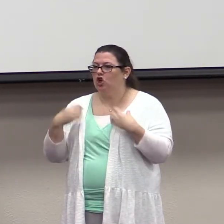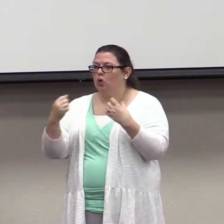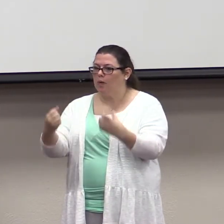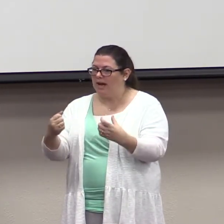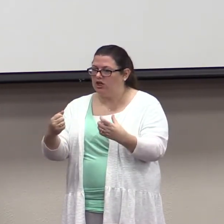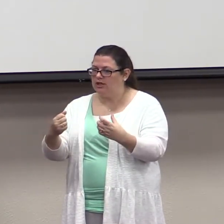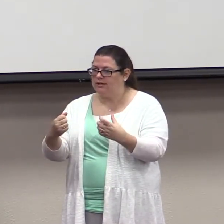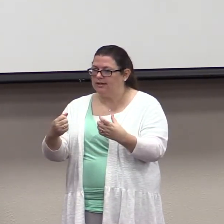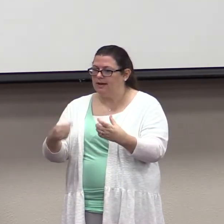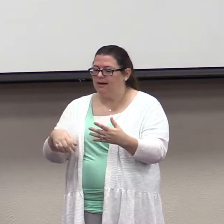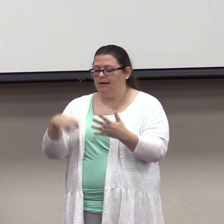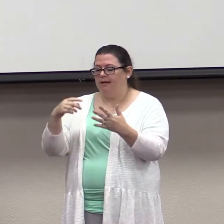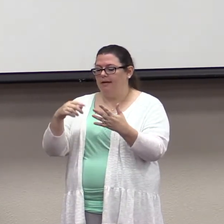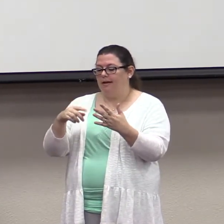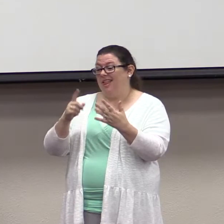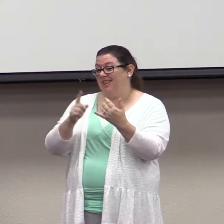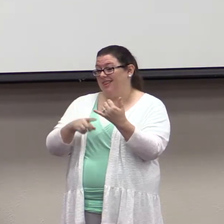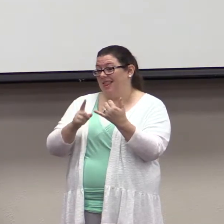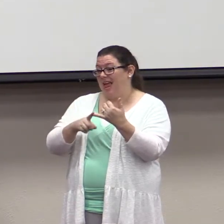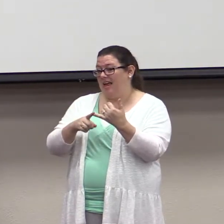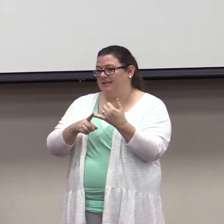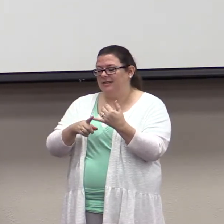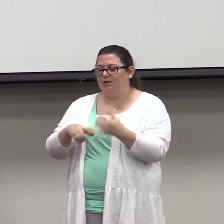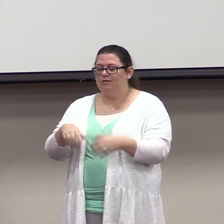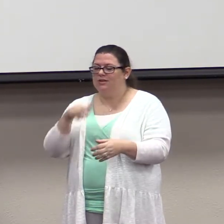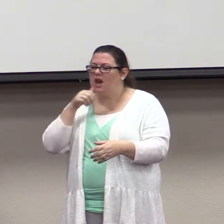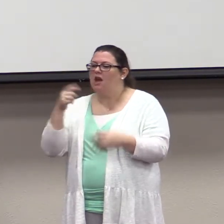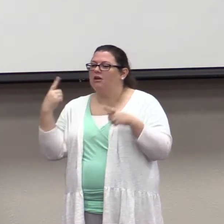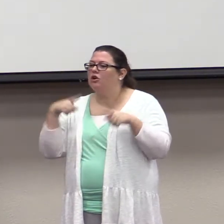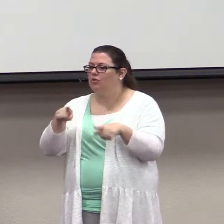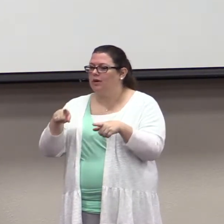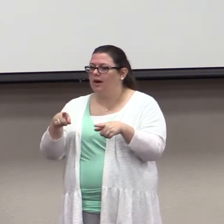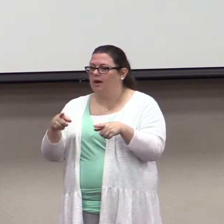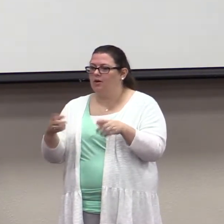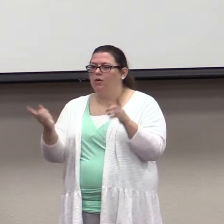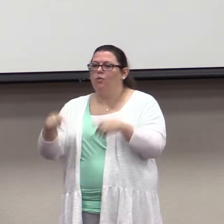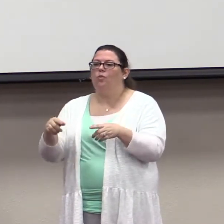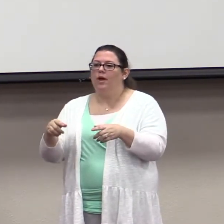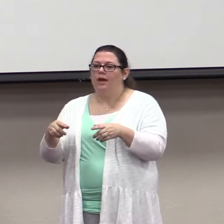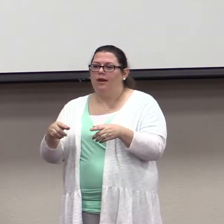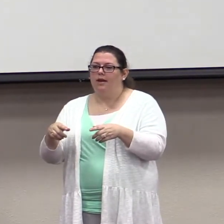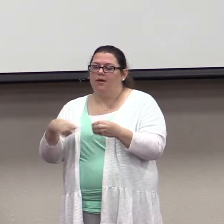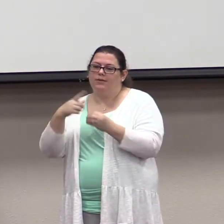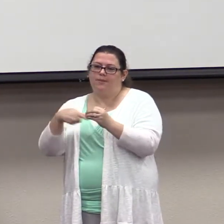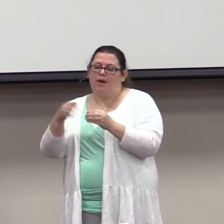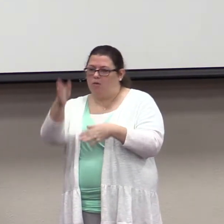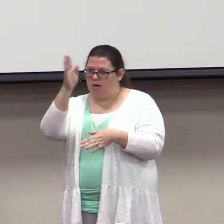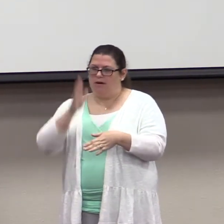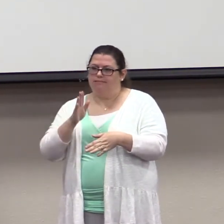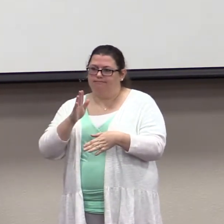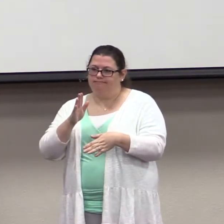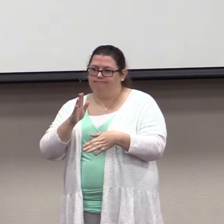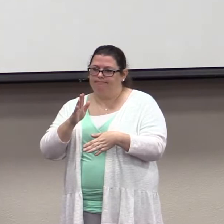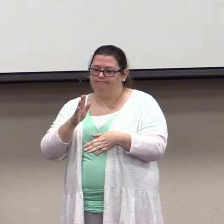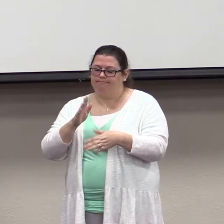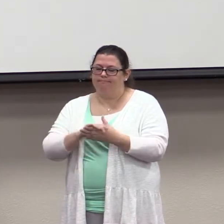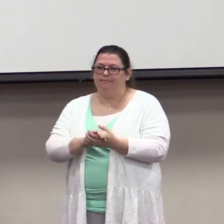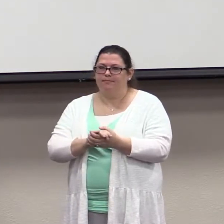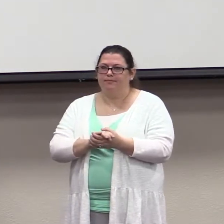was uncompromising when it came to God. Then we covered some of the traits of Joshua that we should seek to